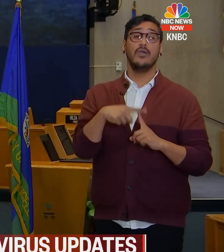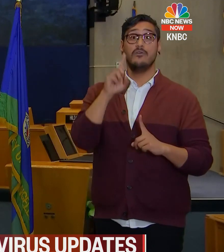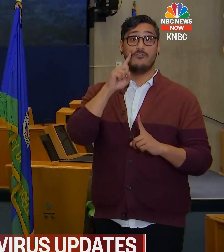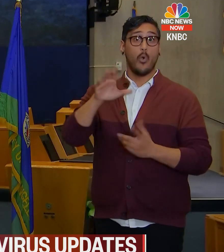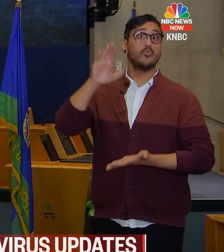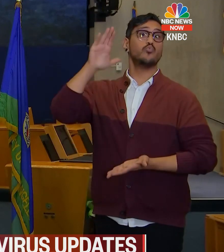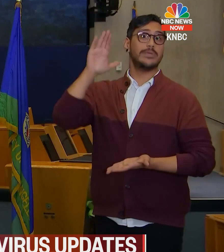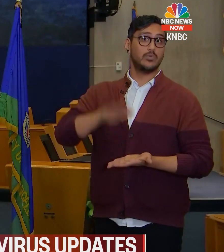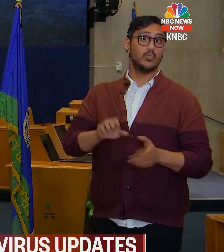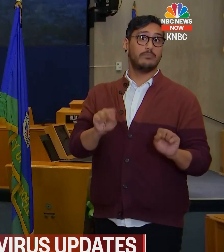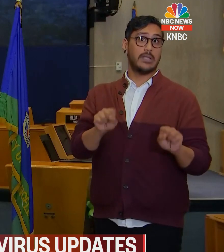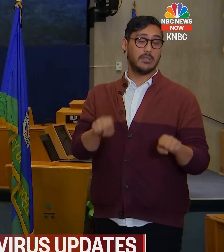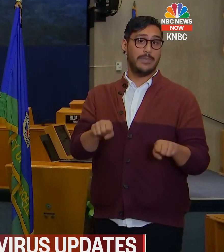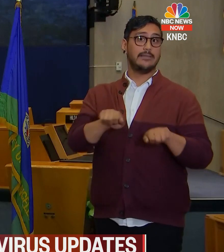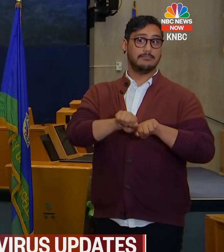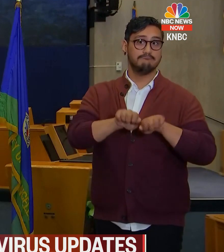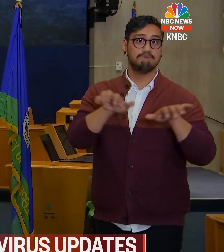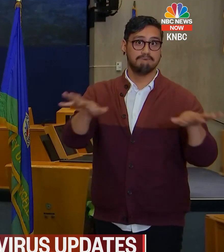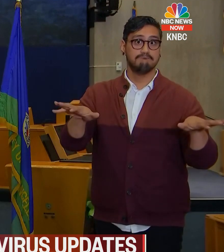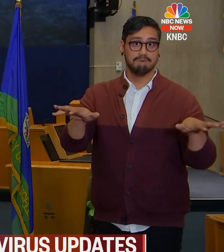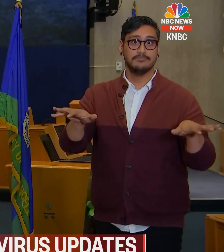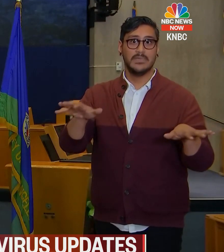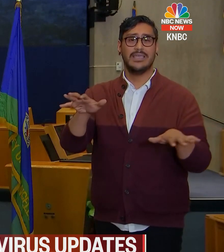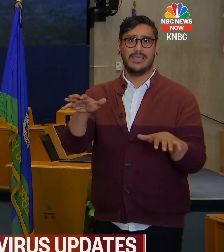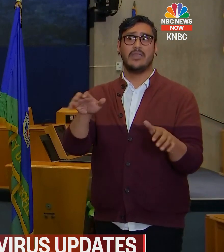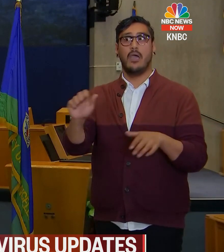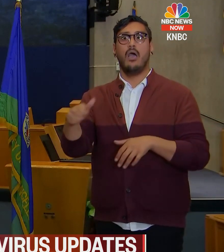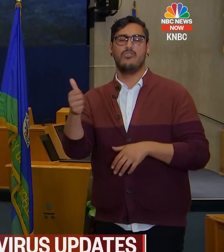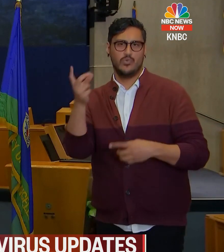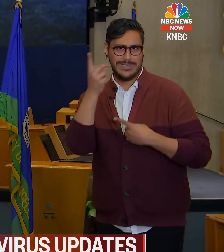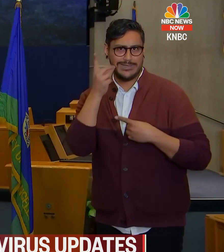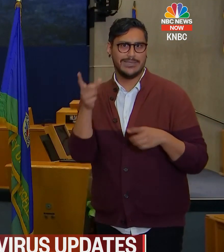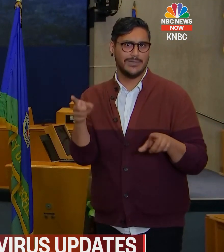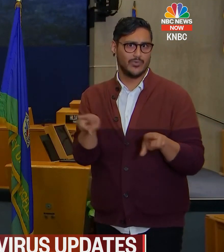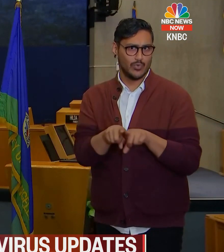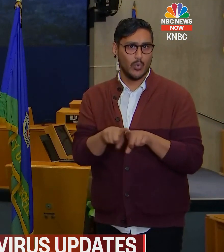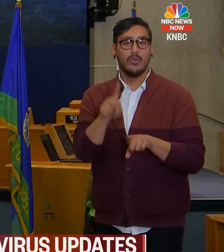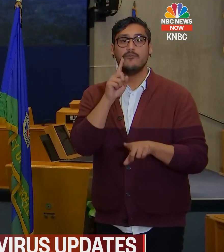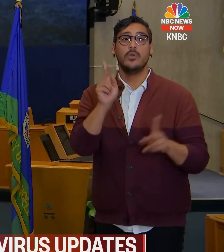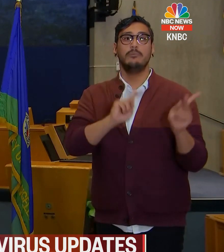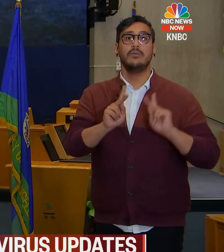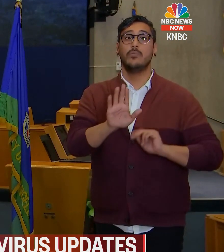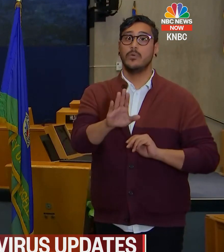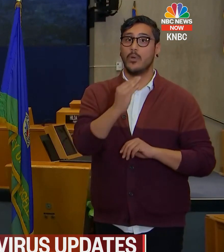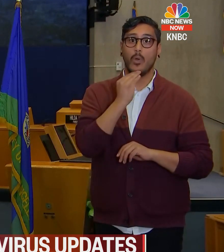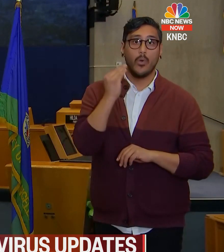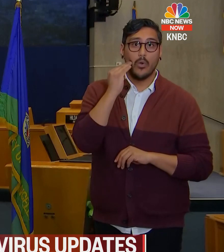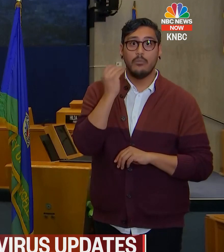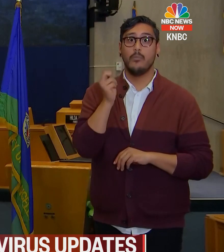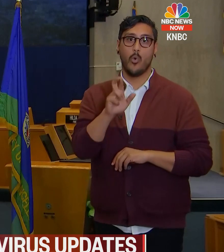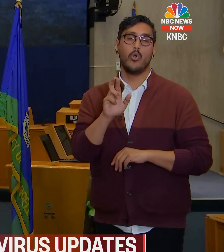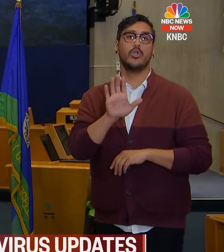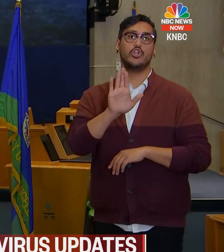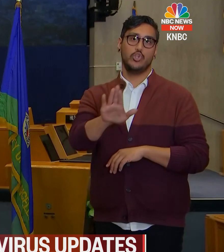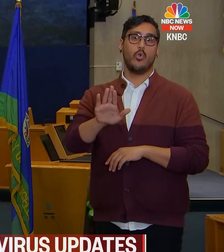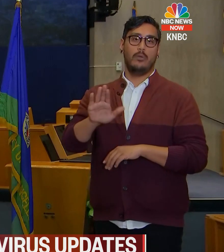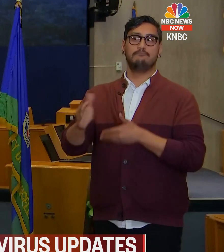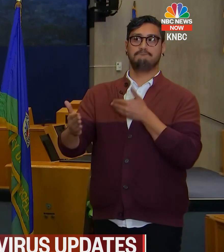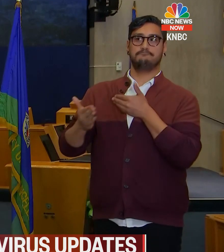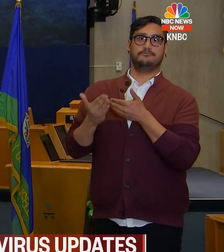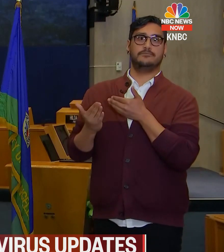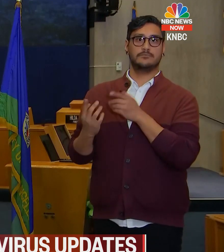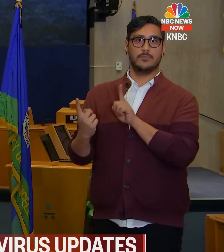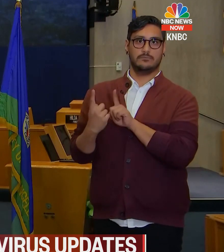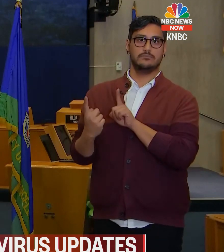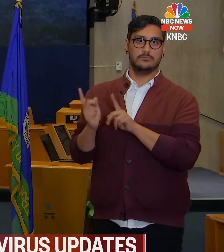this disease and, frankly, any other disease to those in your household and those who are your close contacts. And